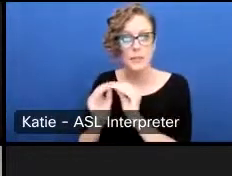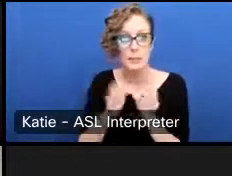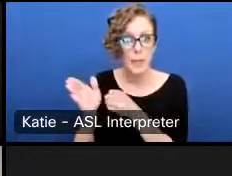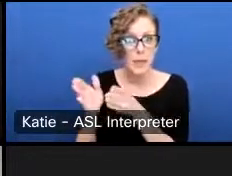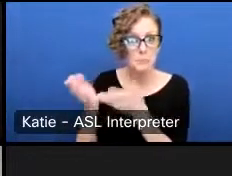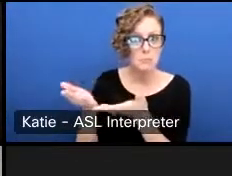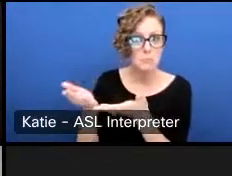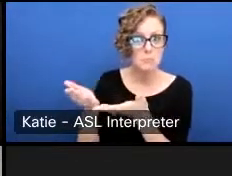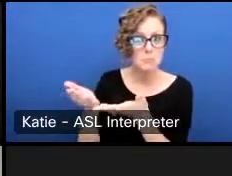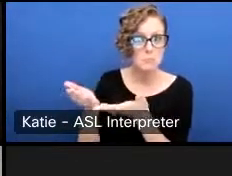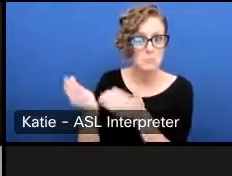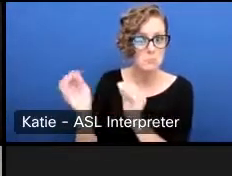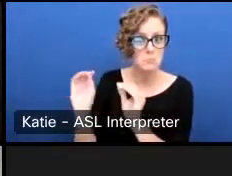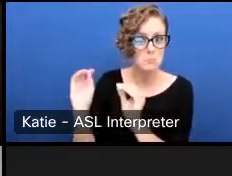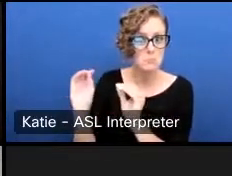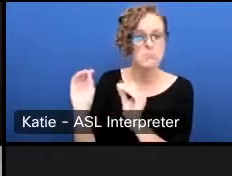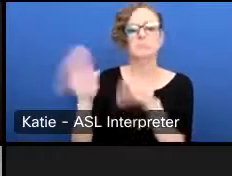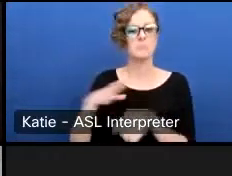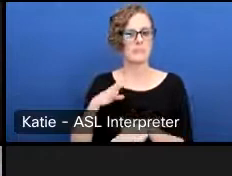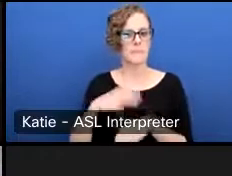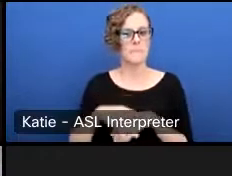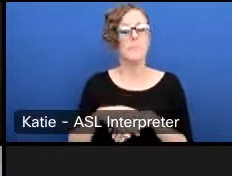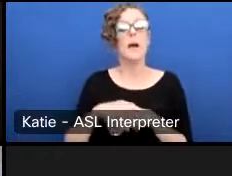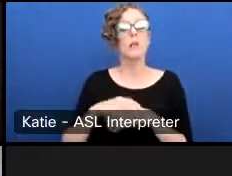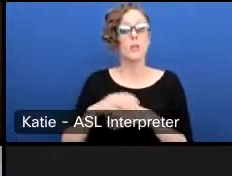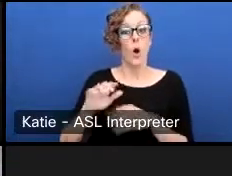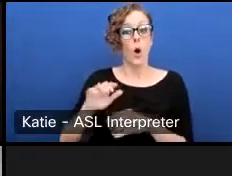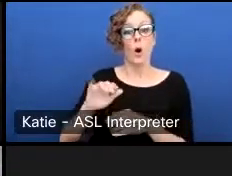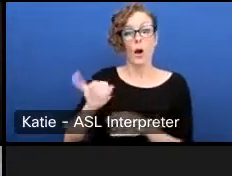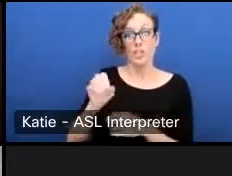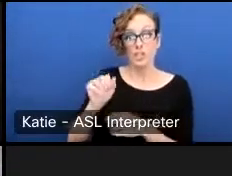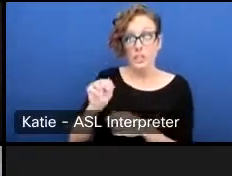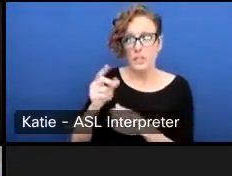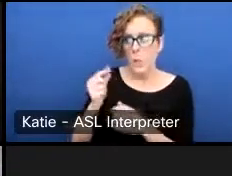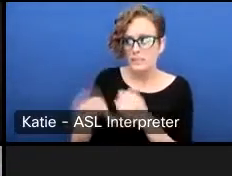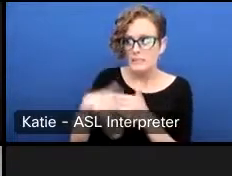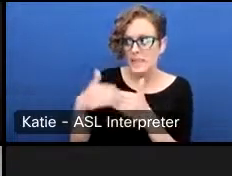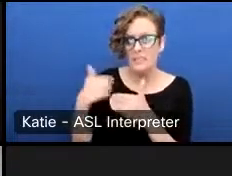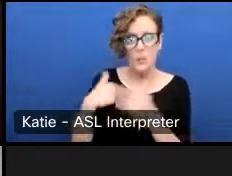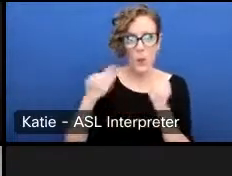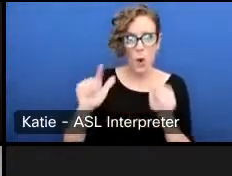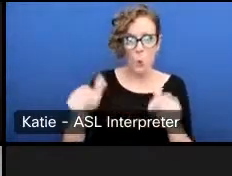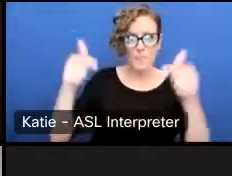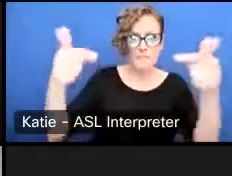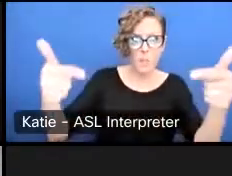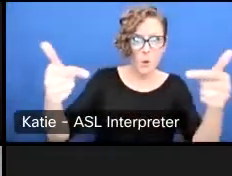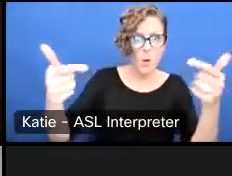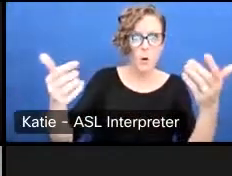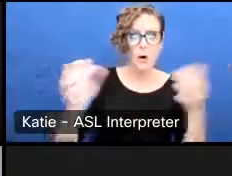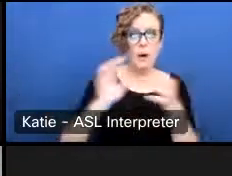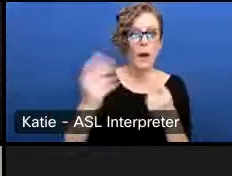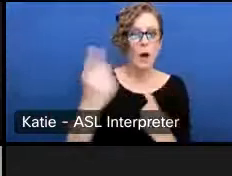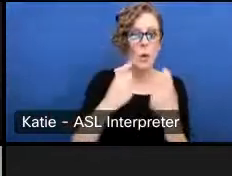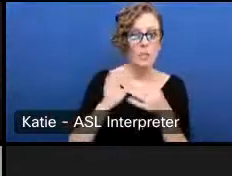Right. And that's okay. And so then next, Jean, I think we were just maybe wanted to open the floor if anybody had questions about